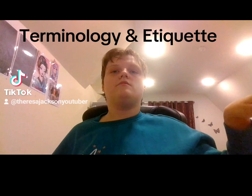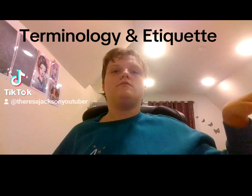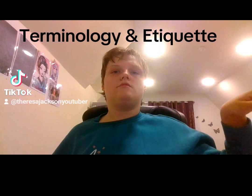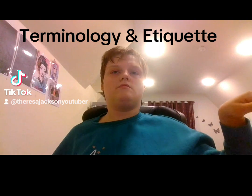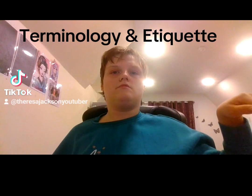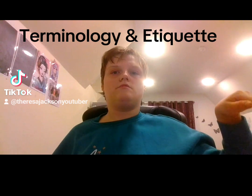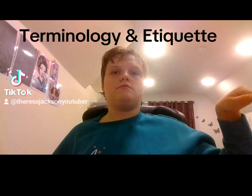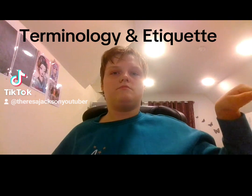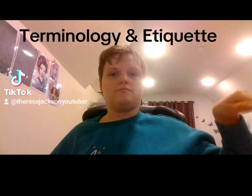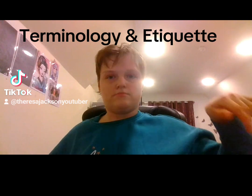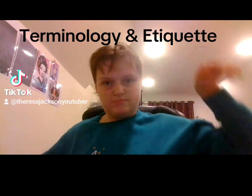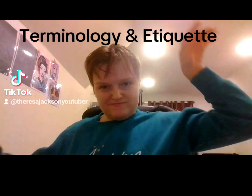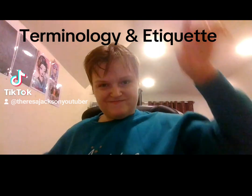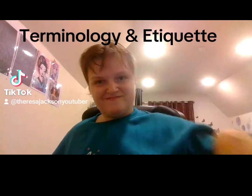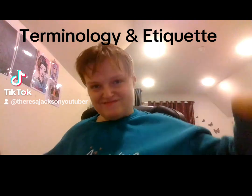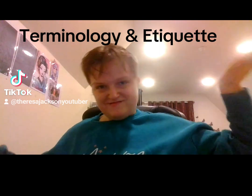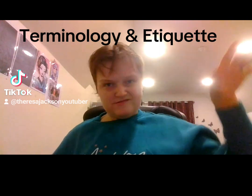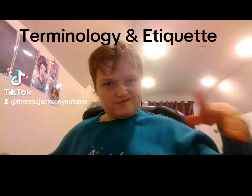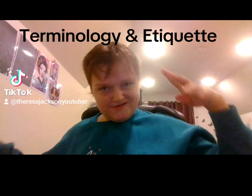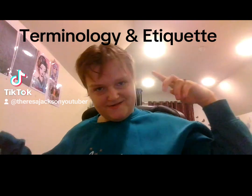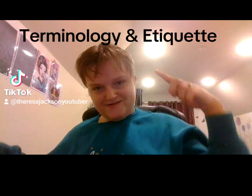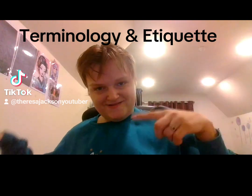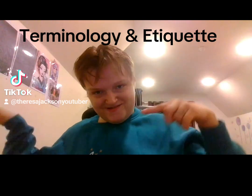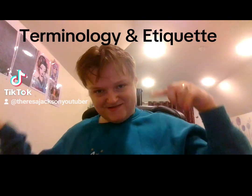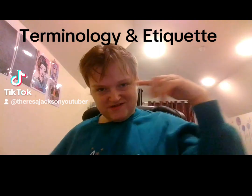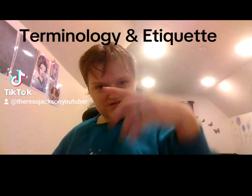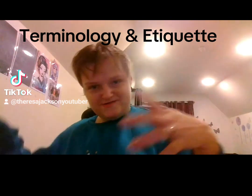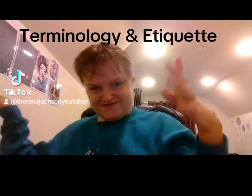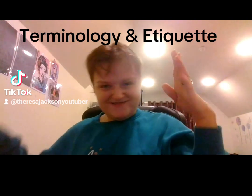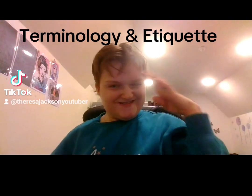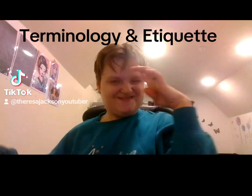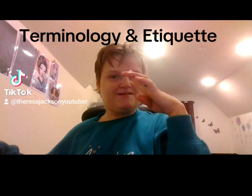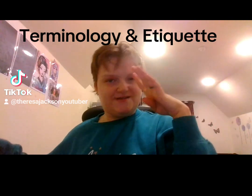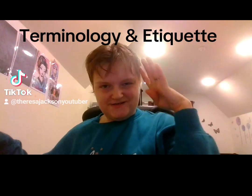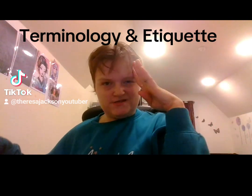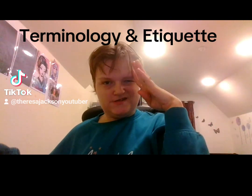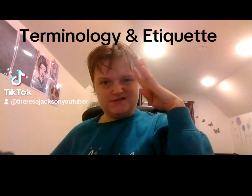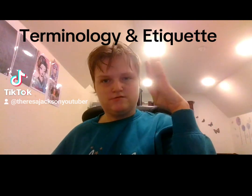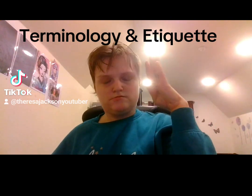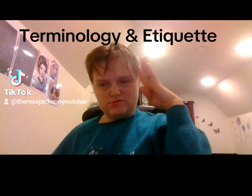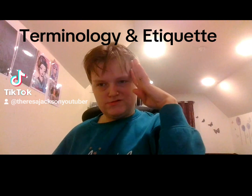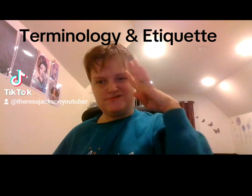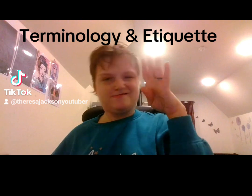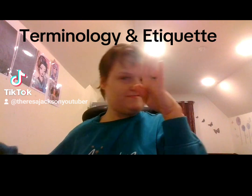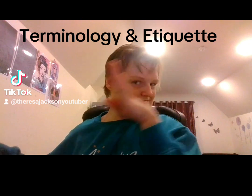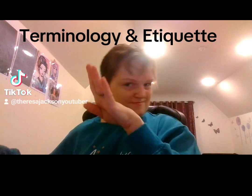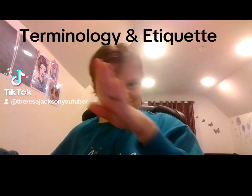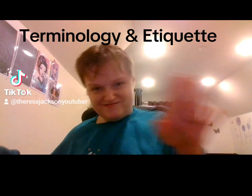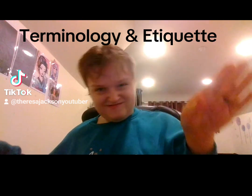It's also important to recognize that not all disabilities are visible.